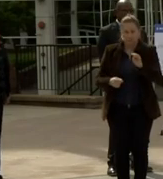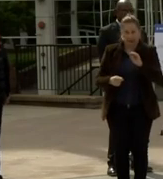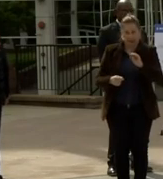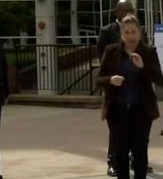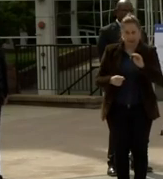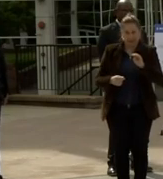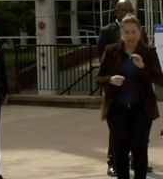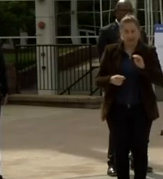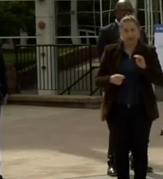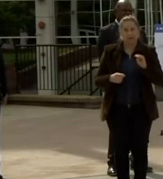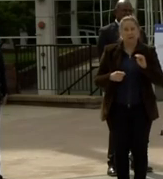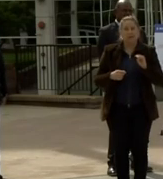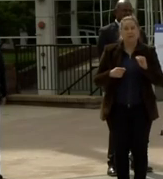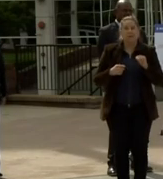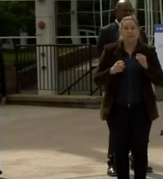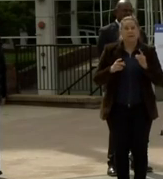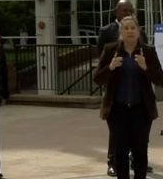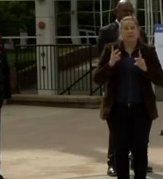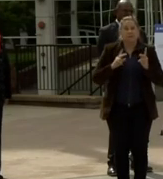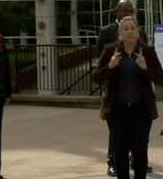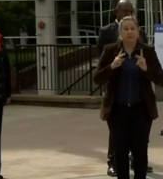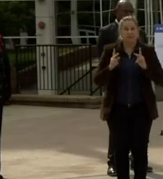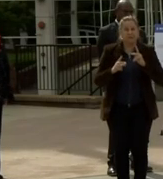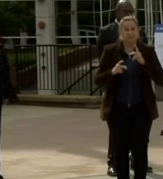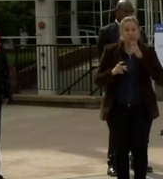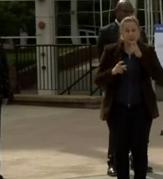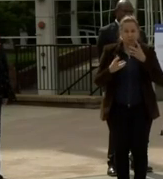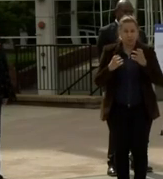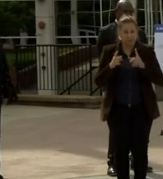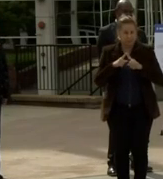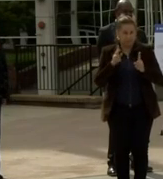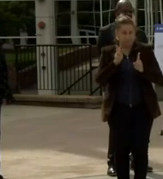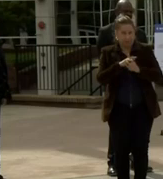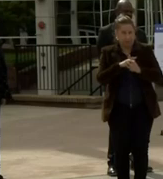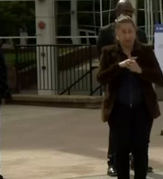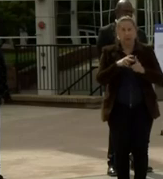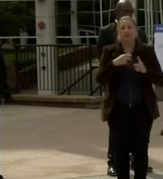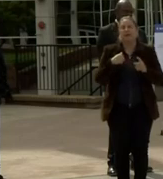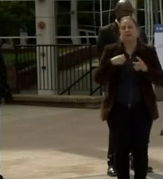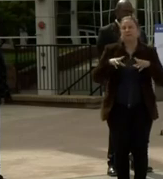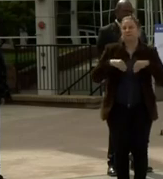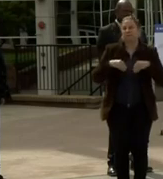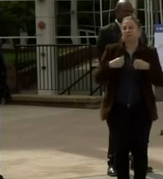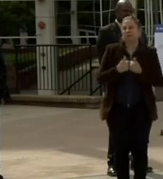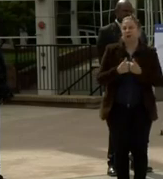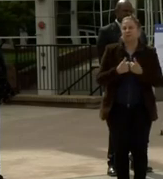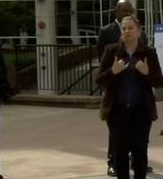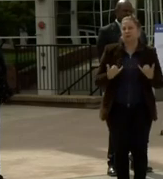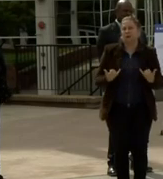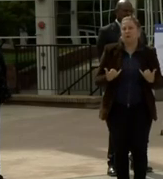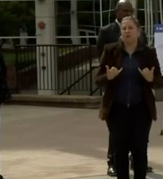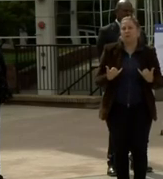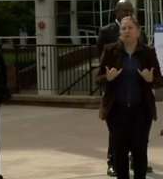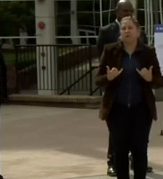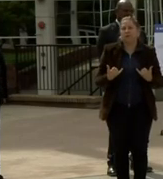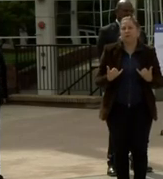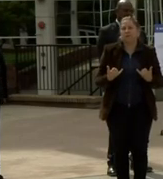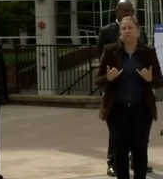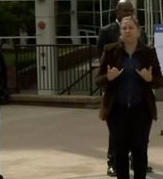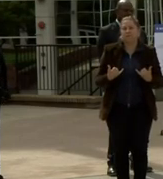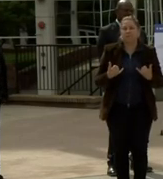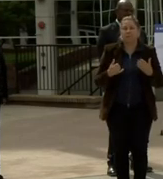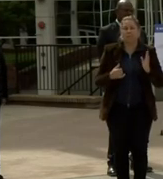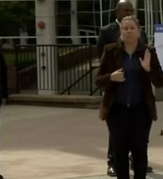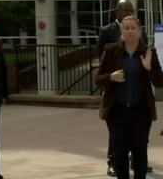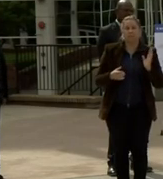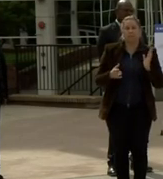that information out on our website and by social media just because we've had an incident even within our own office, and we're trying to make certain